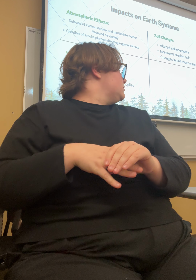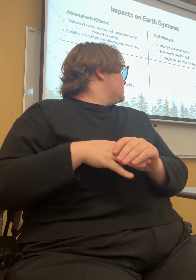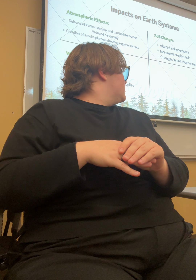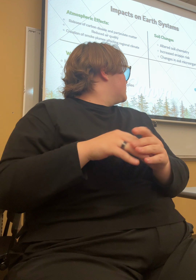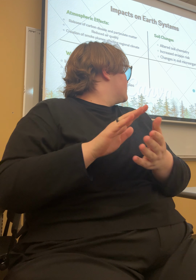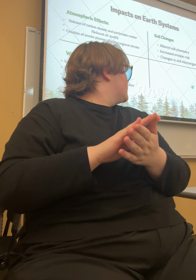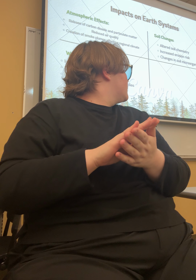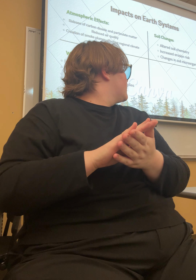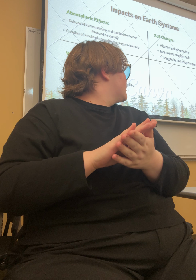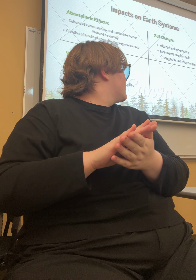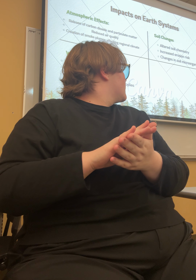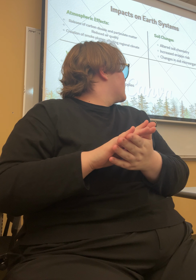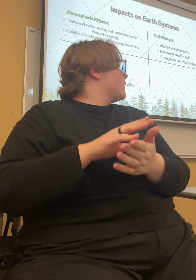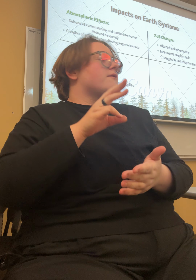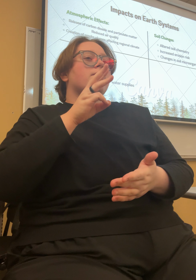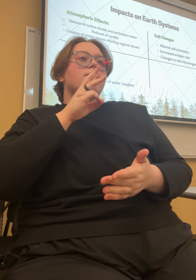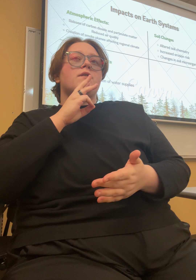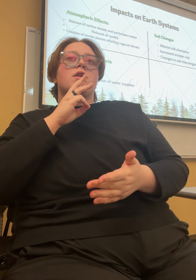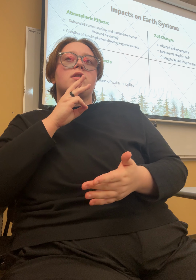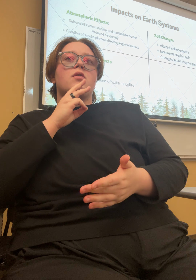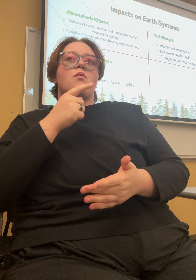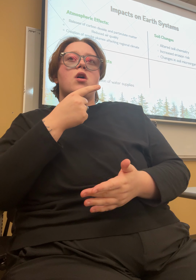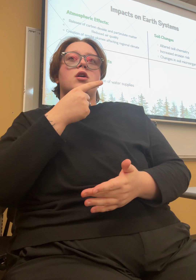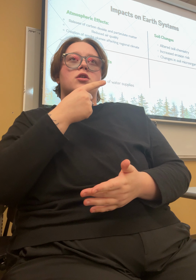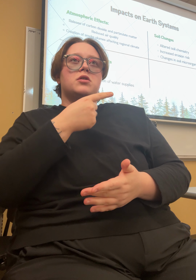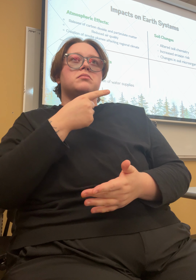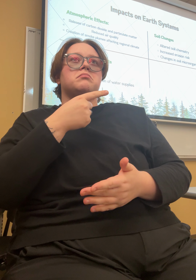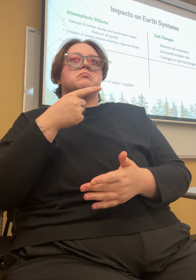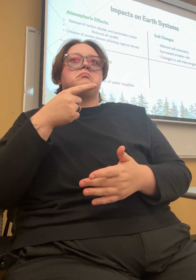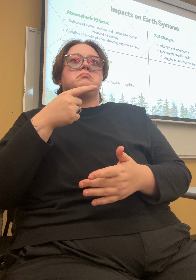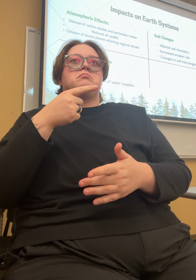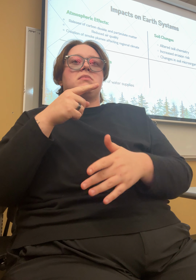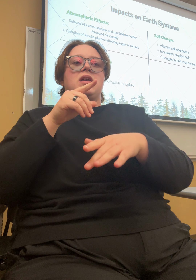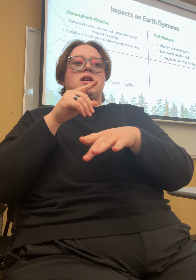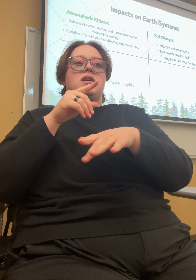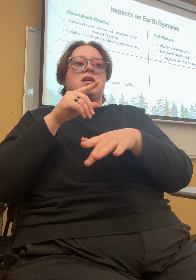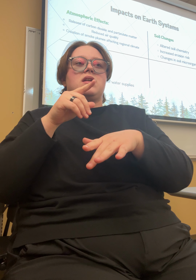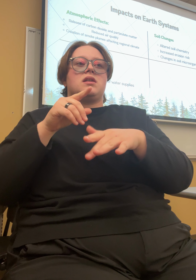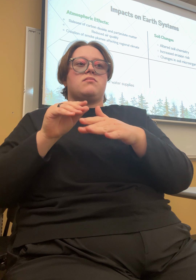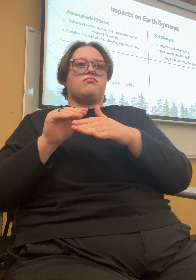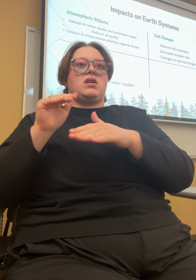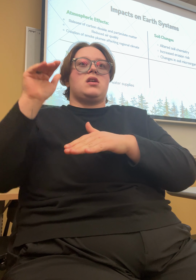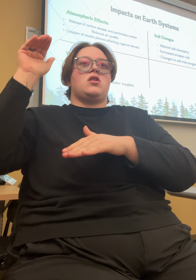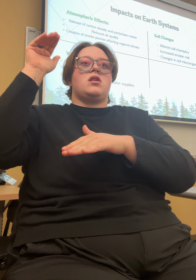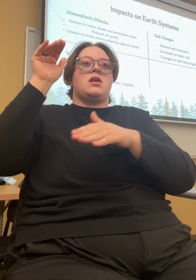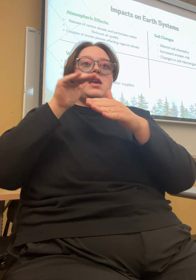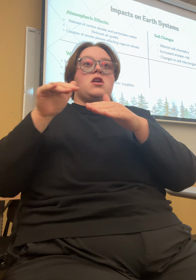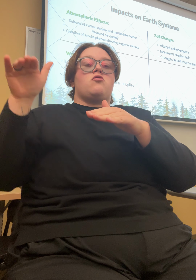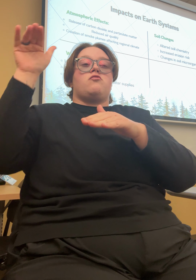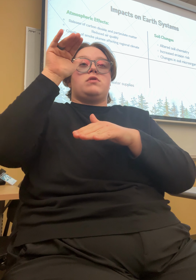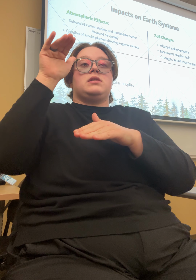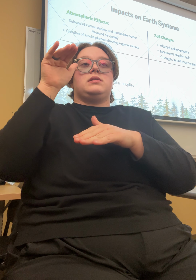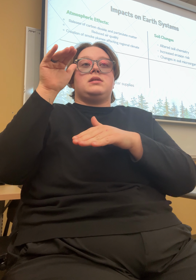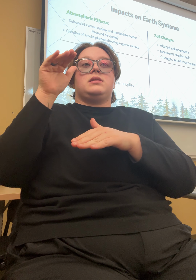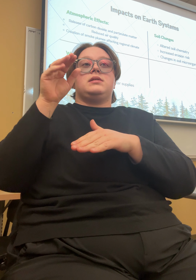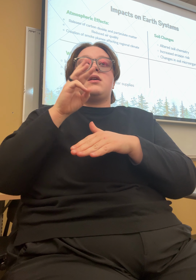And then for the water system effects, it increases runoff. It changes the water quality, which I imagine it makes